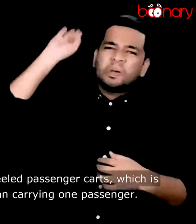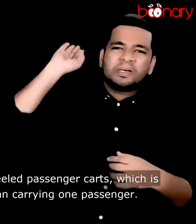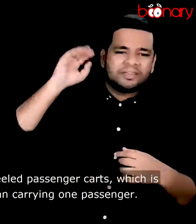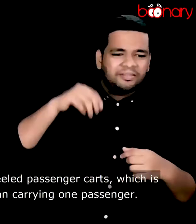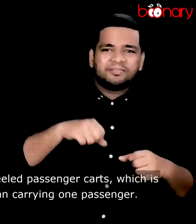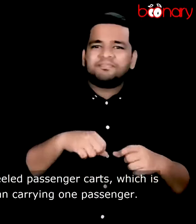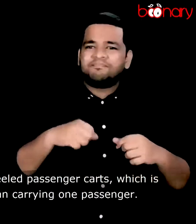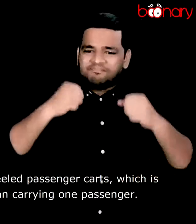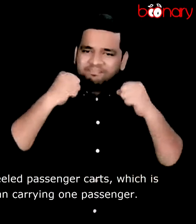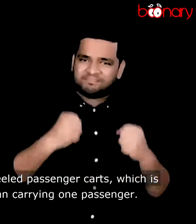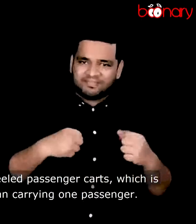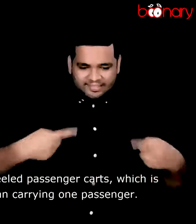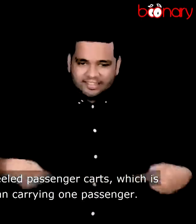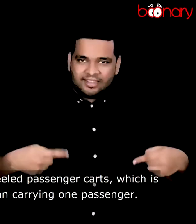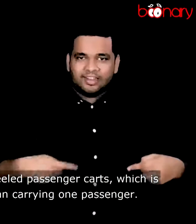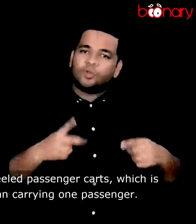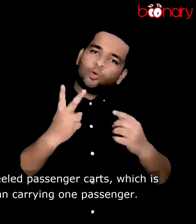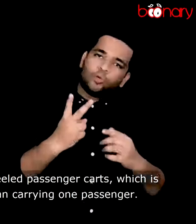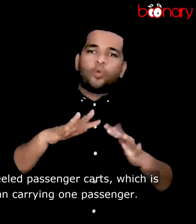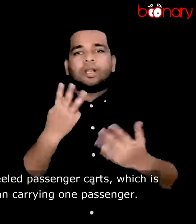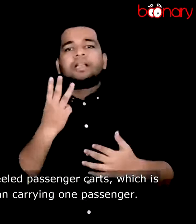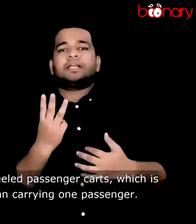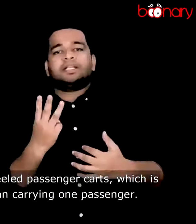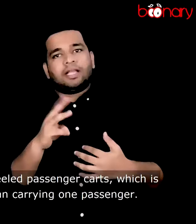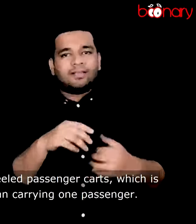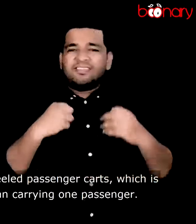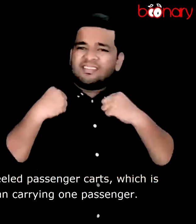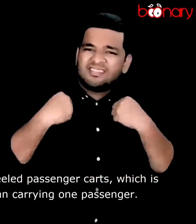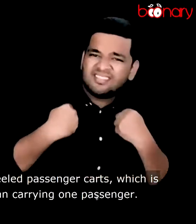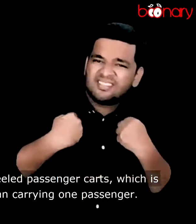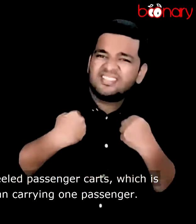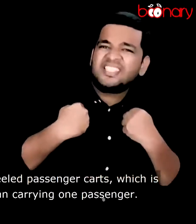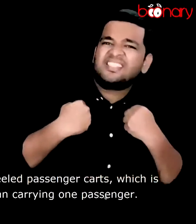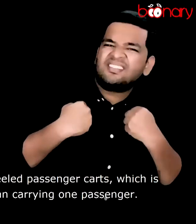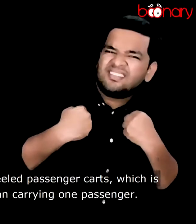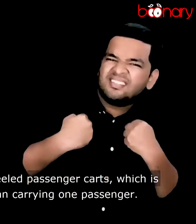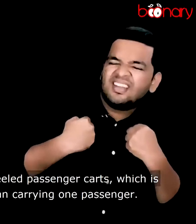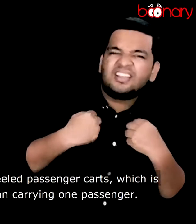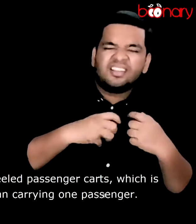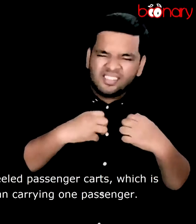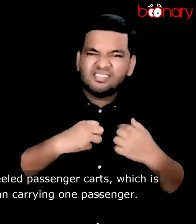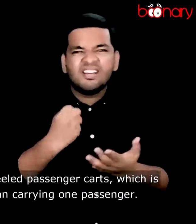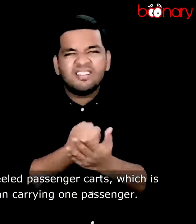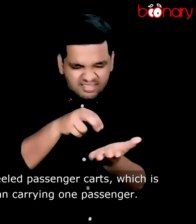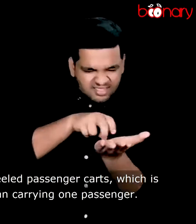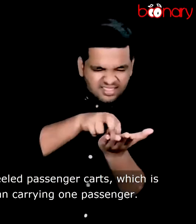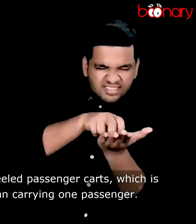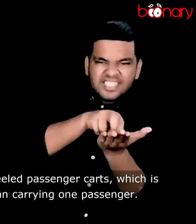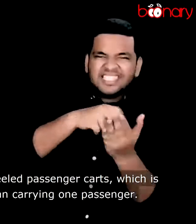commute on 2 or 3-wheeled passenger carts, which were generally pulled